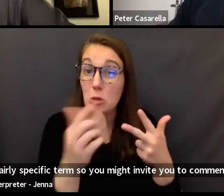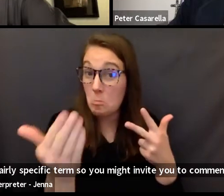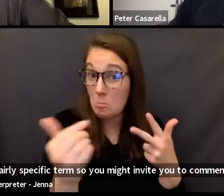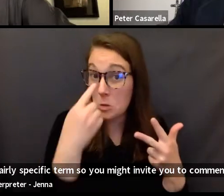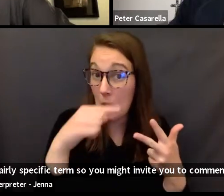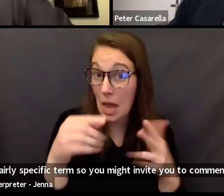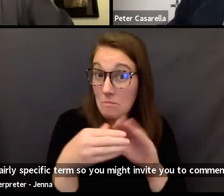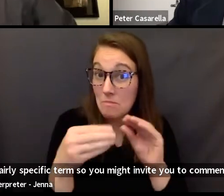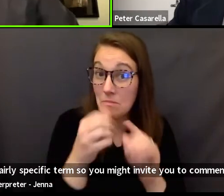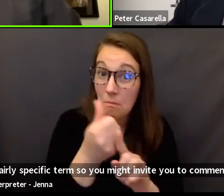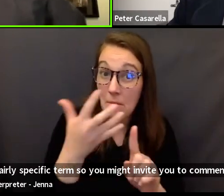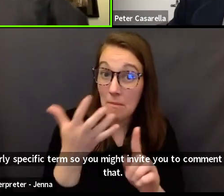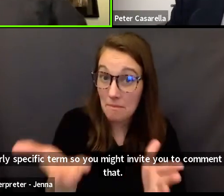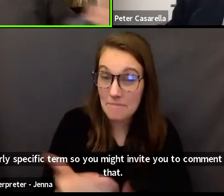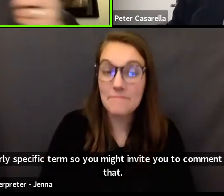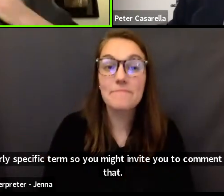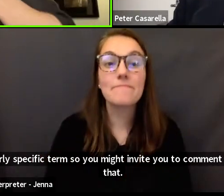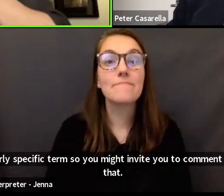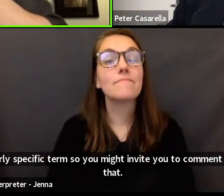that. Well,